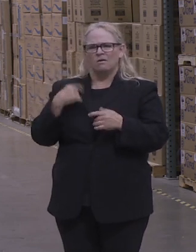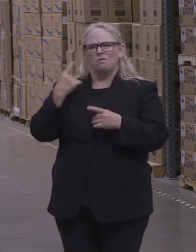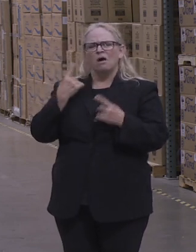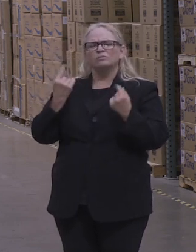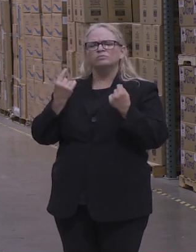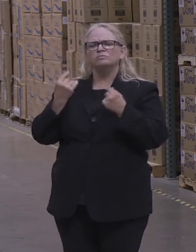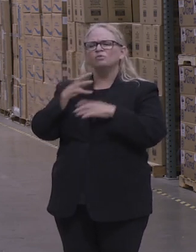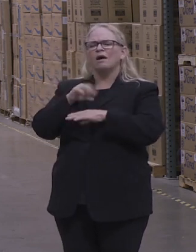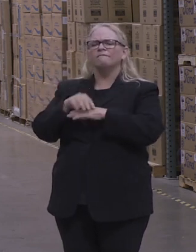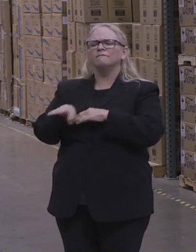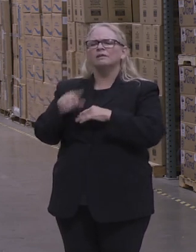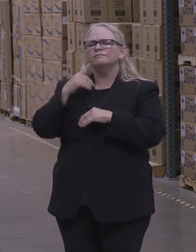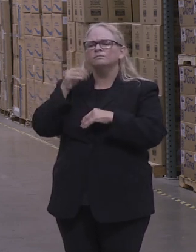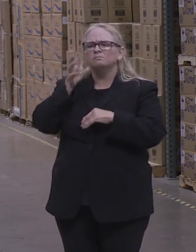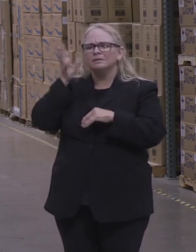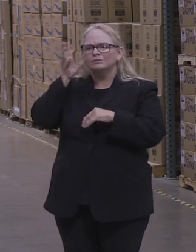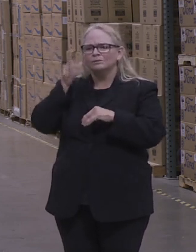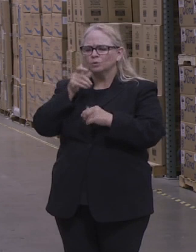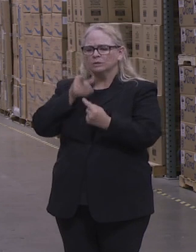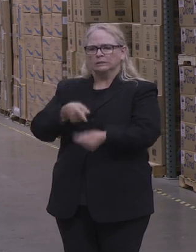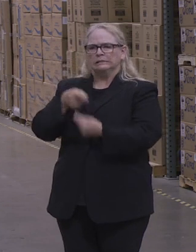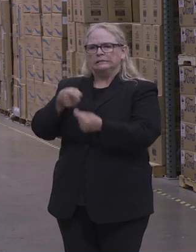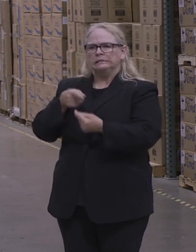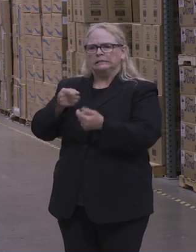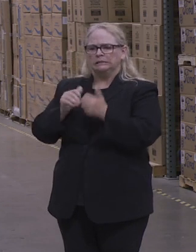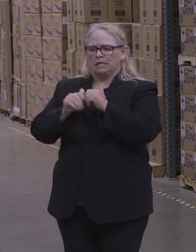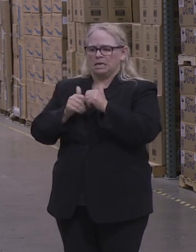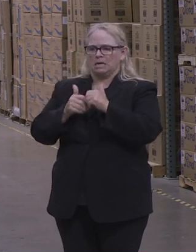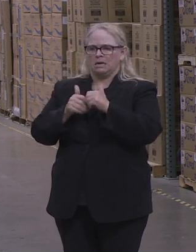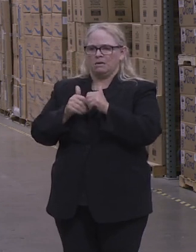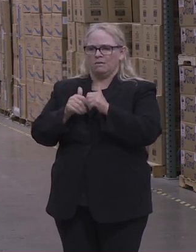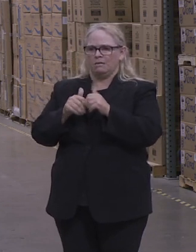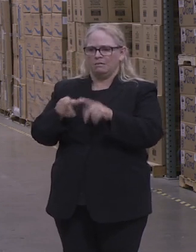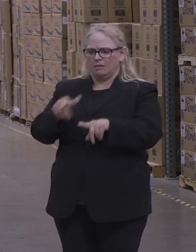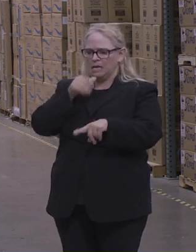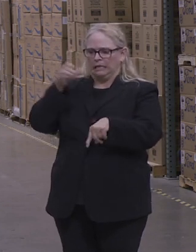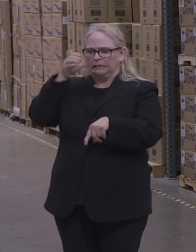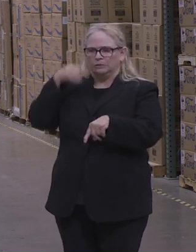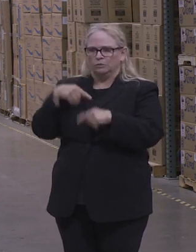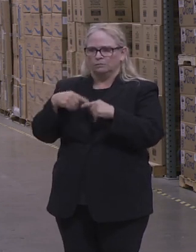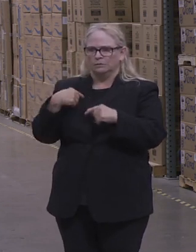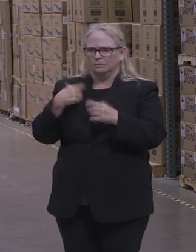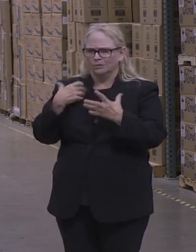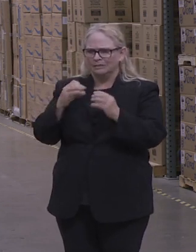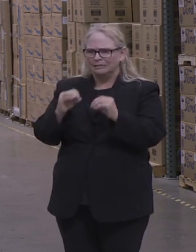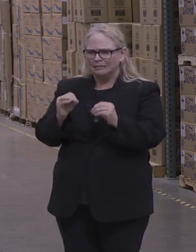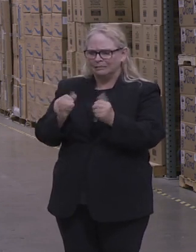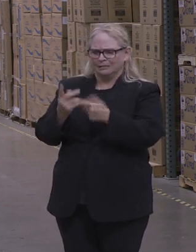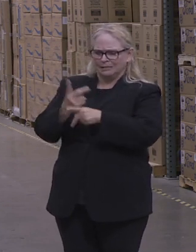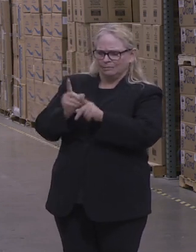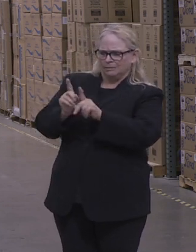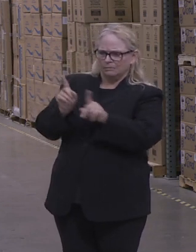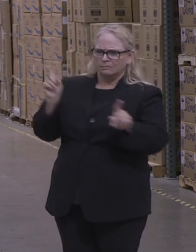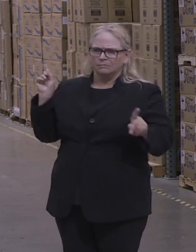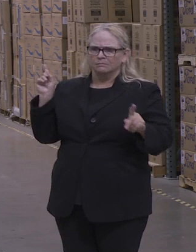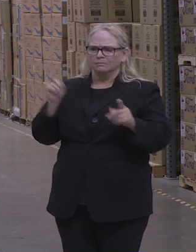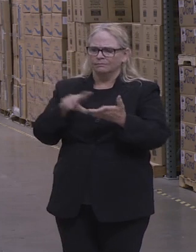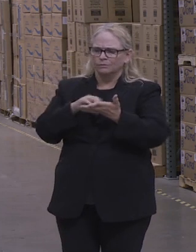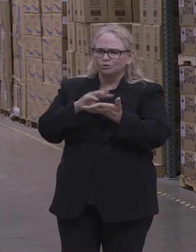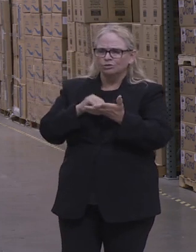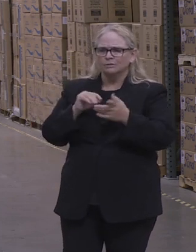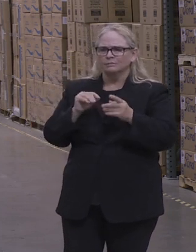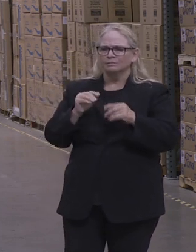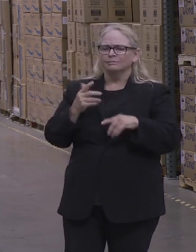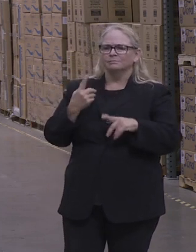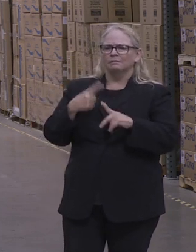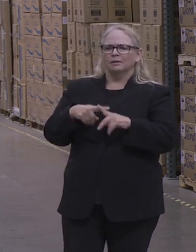parents that may be struggling with distance learning and specifically struggling with the issue of childcare, especially